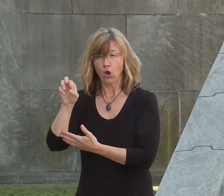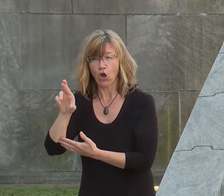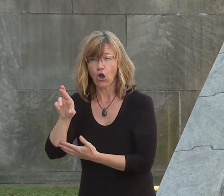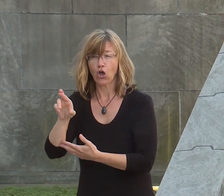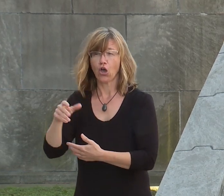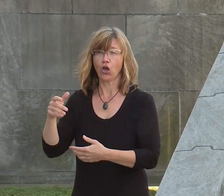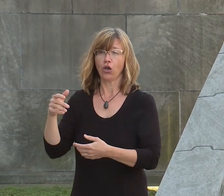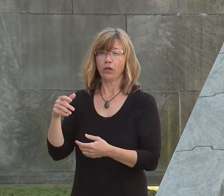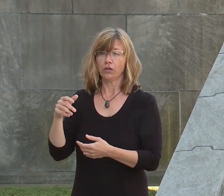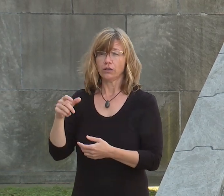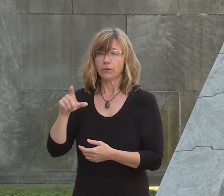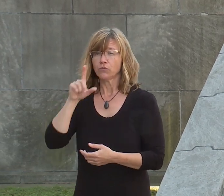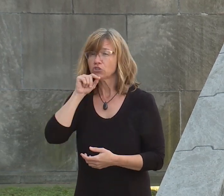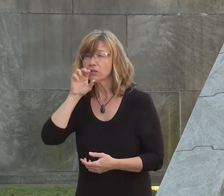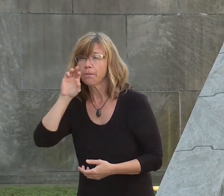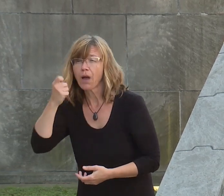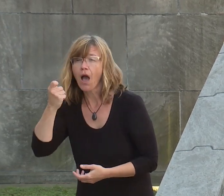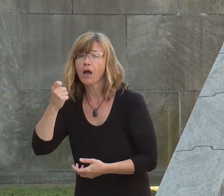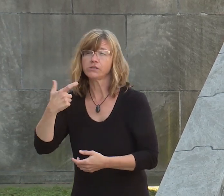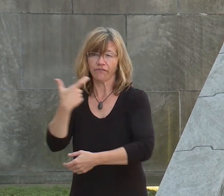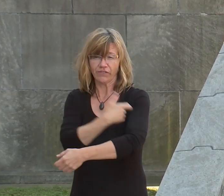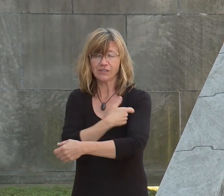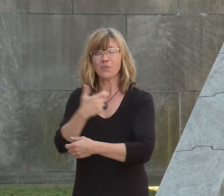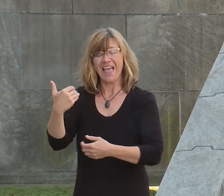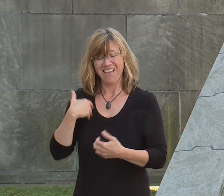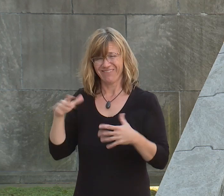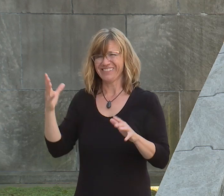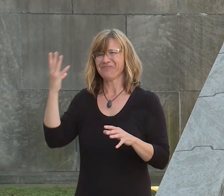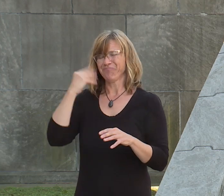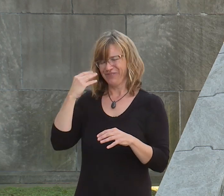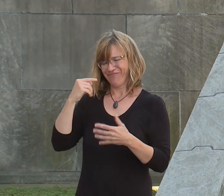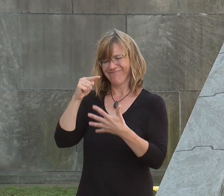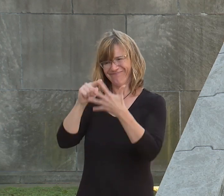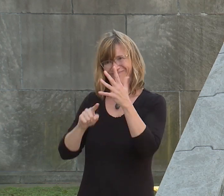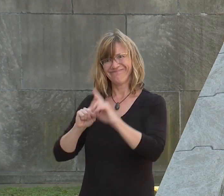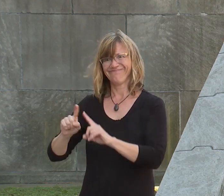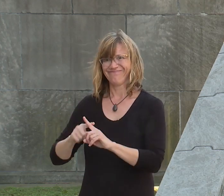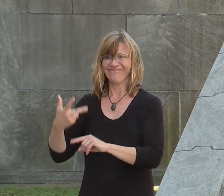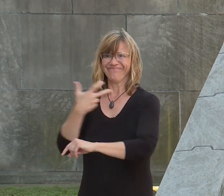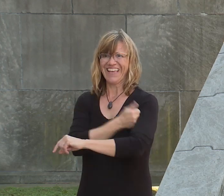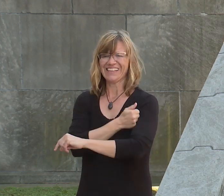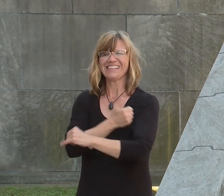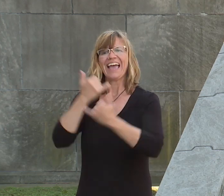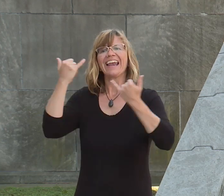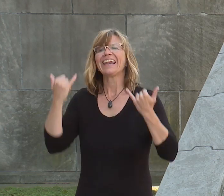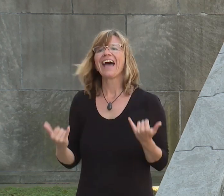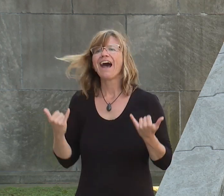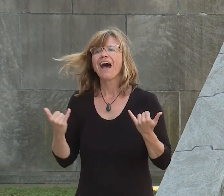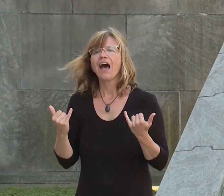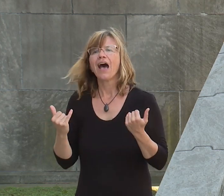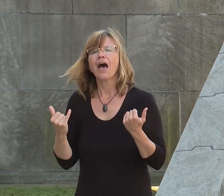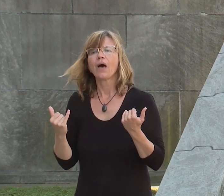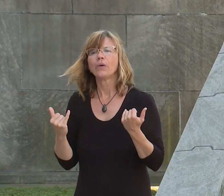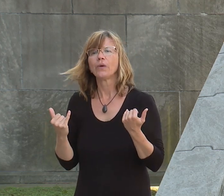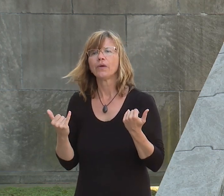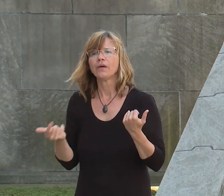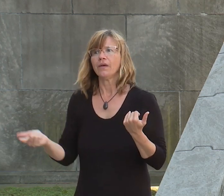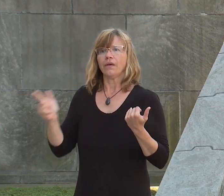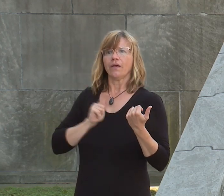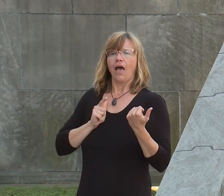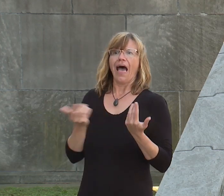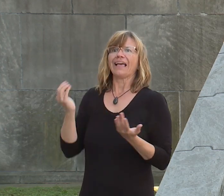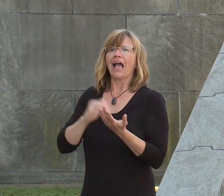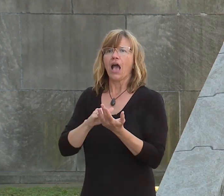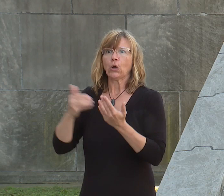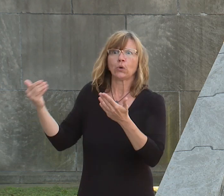measles and mumps anymore. We don't have these outbreaks. We have to make sure that we're being responsible to look out for not just our generation, who